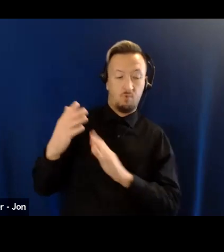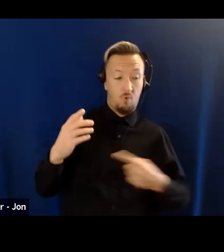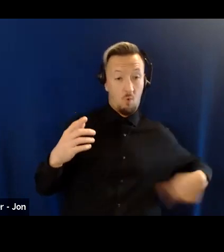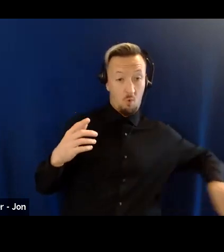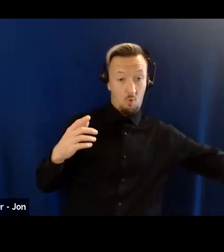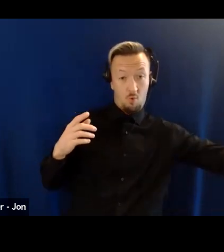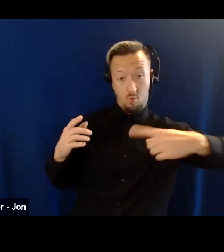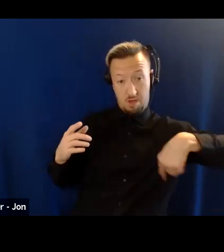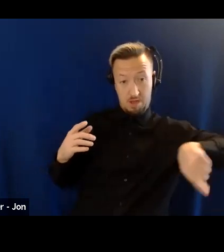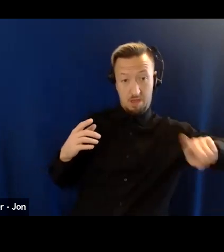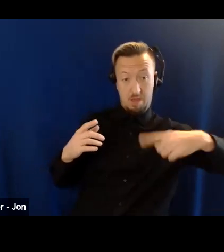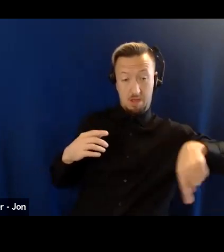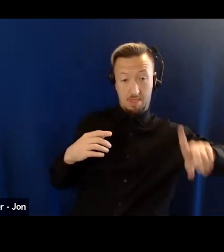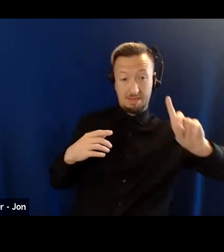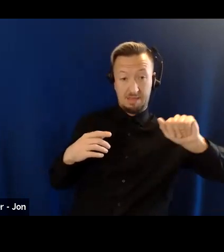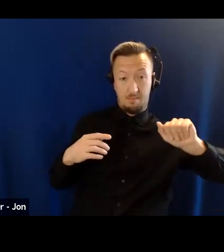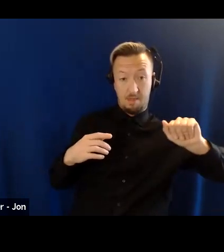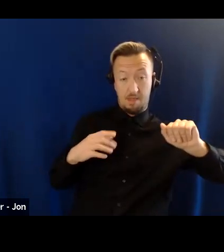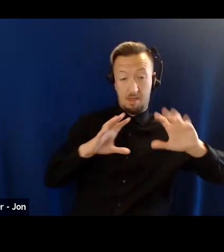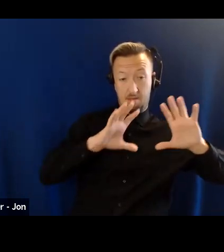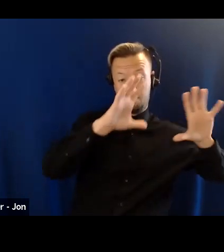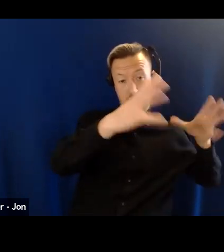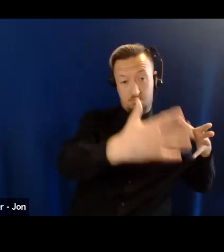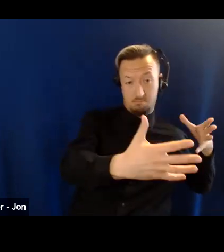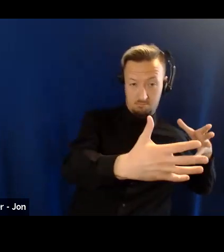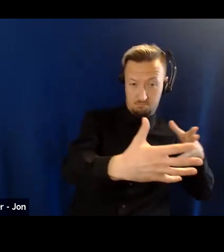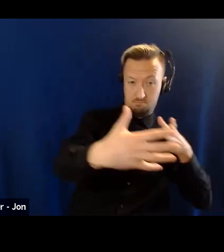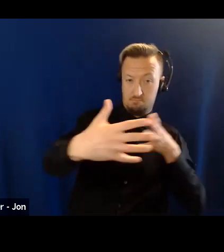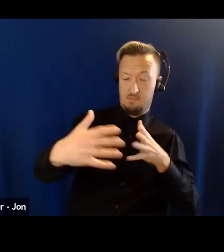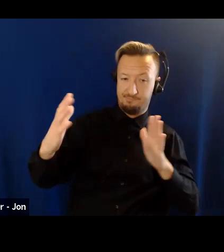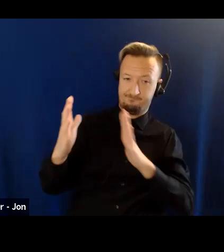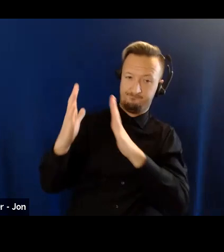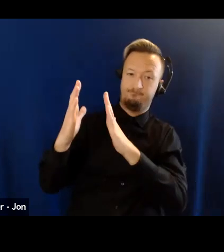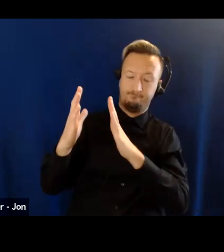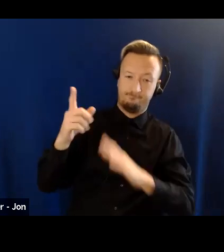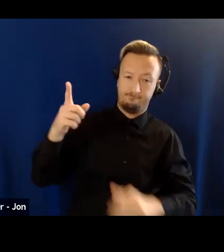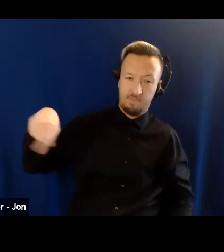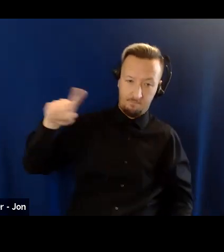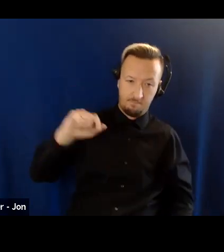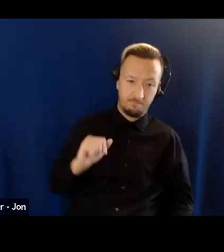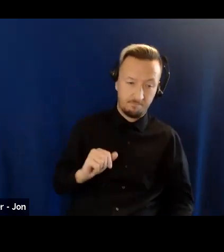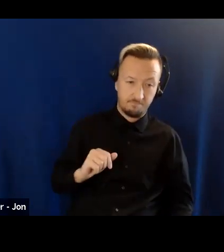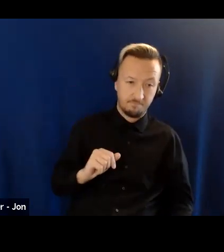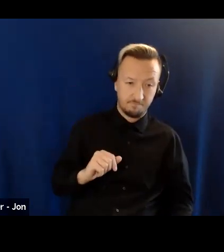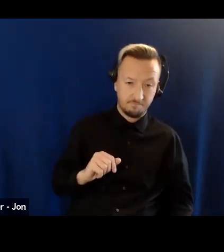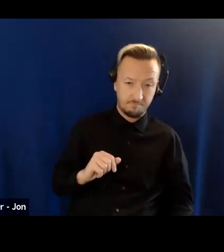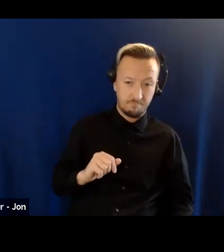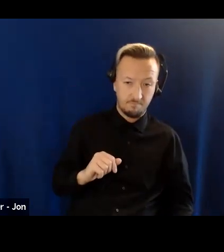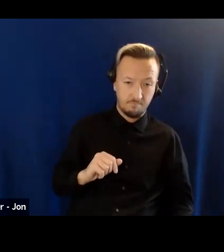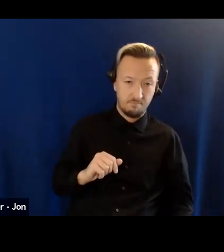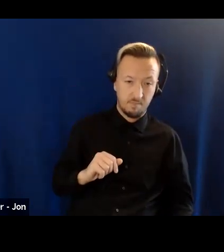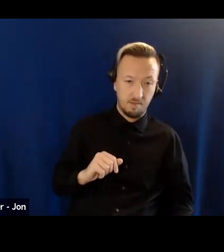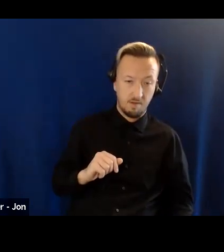against, the kinds of examples that Ian is pointing